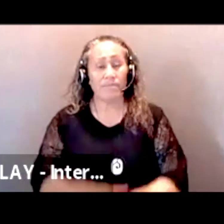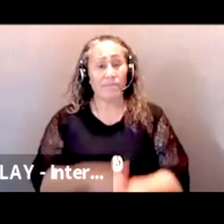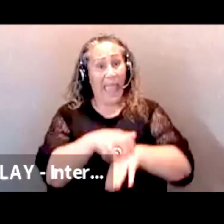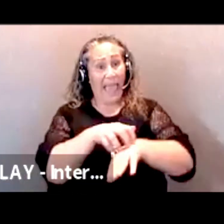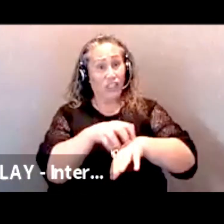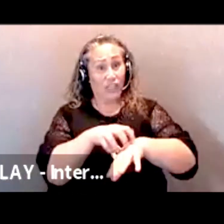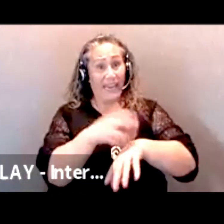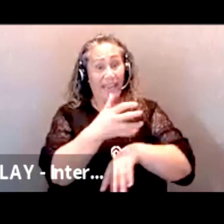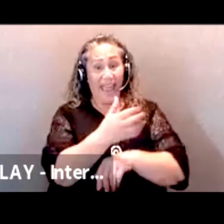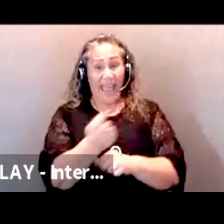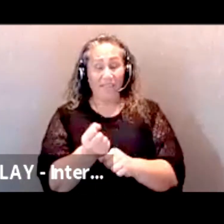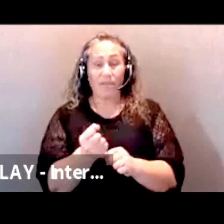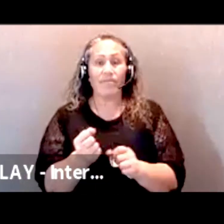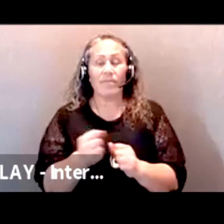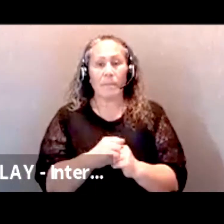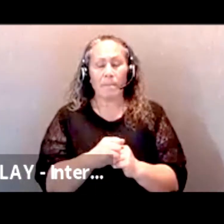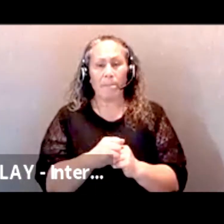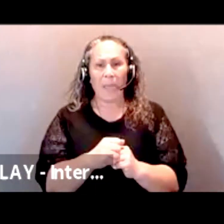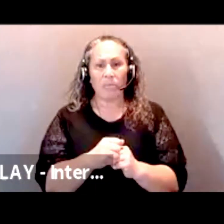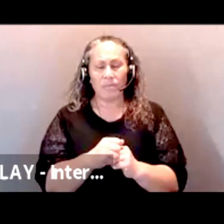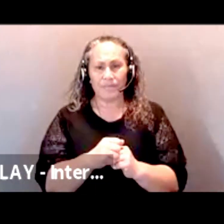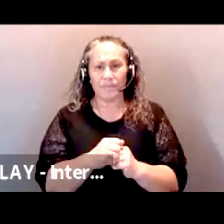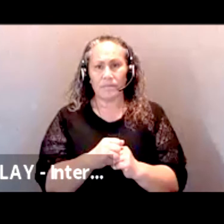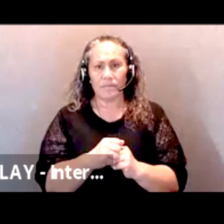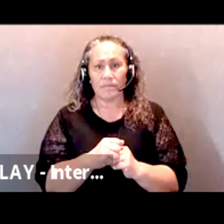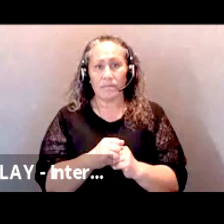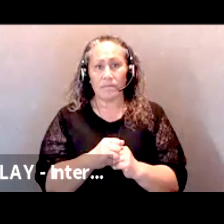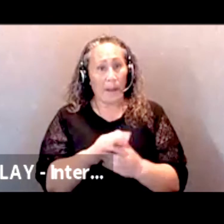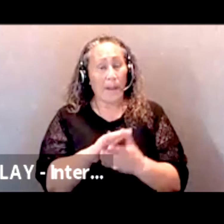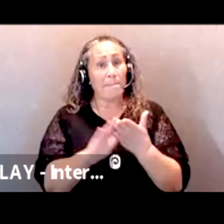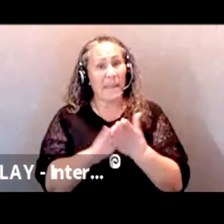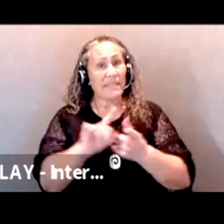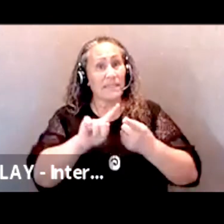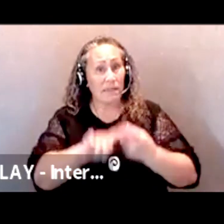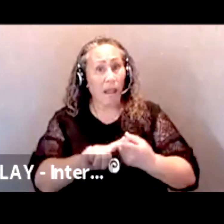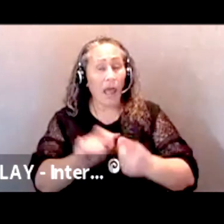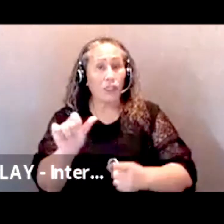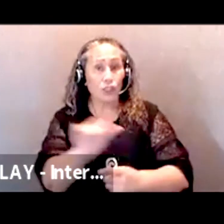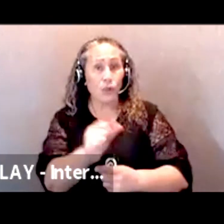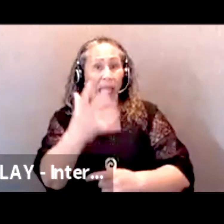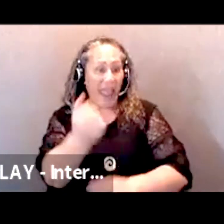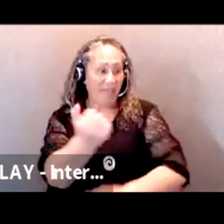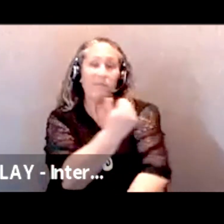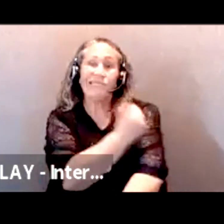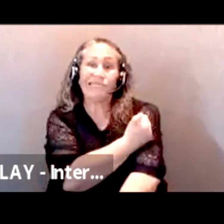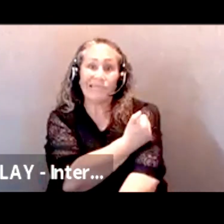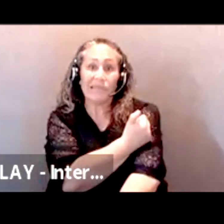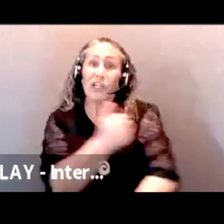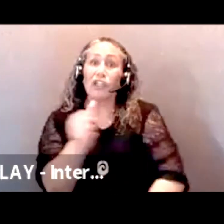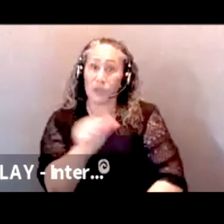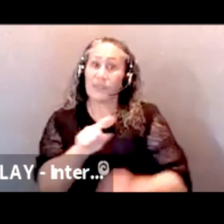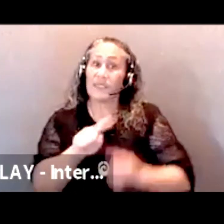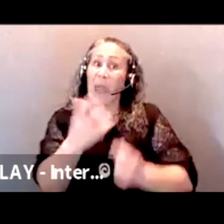allergies are not a reason to not have the COVID vaccine. There are